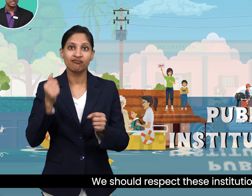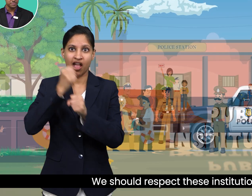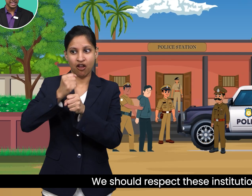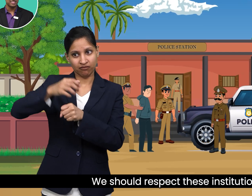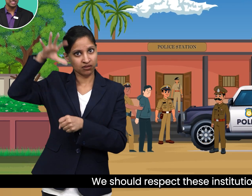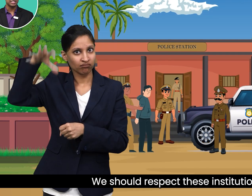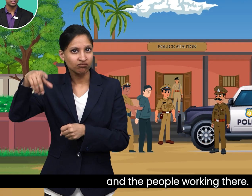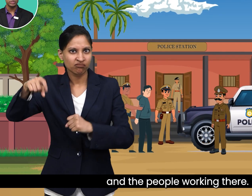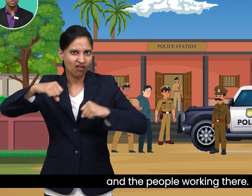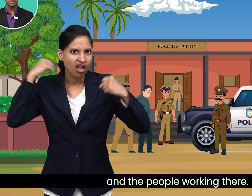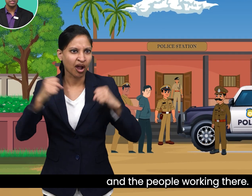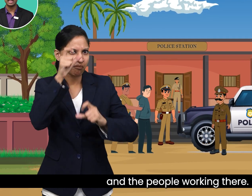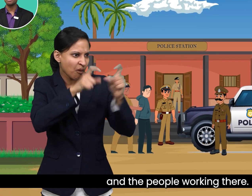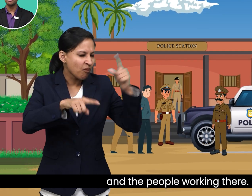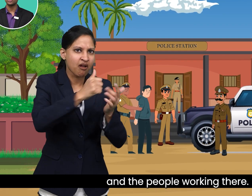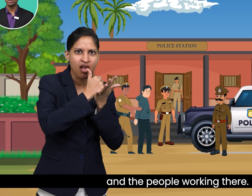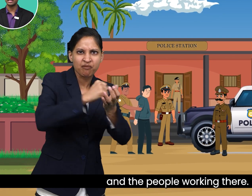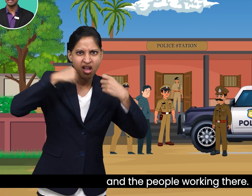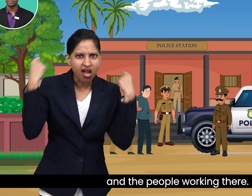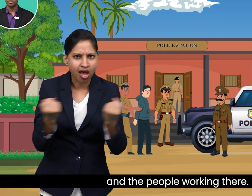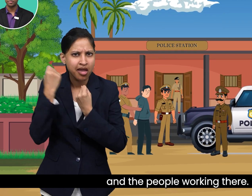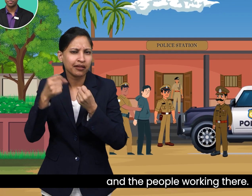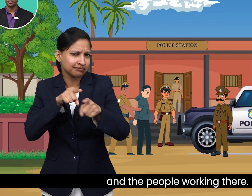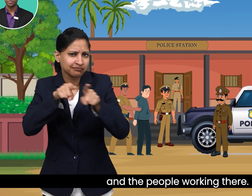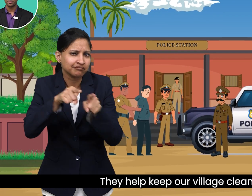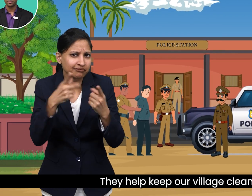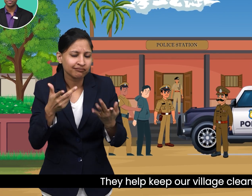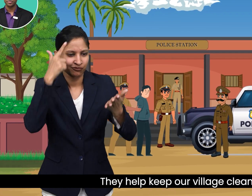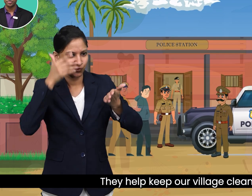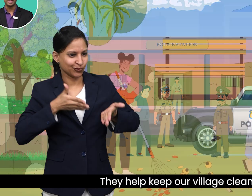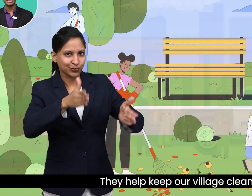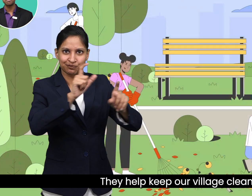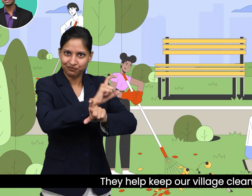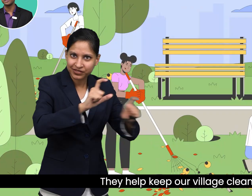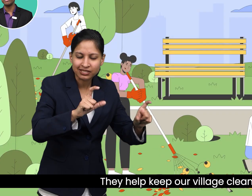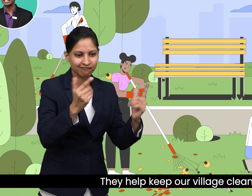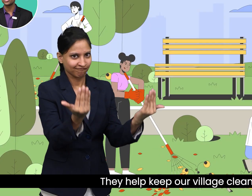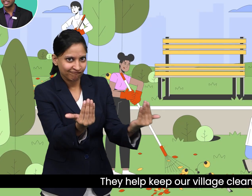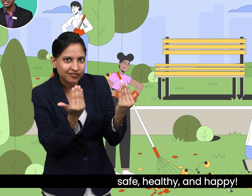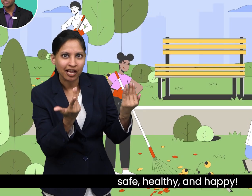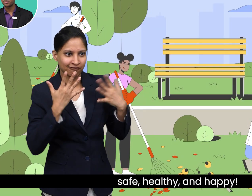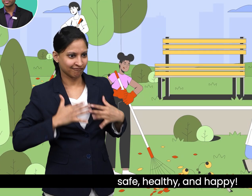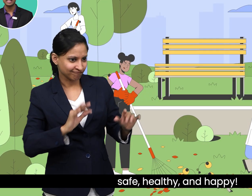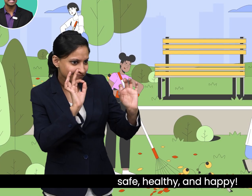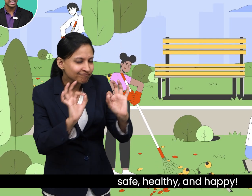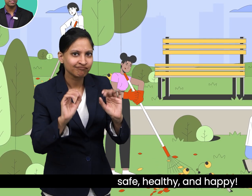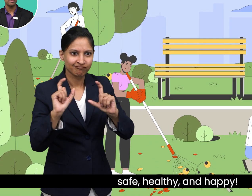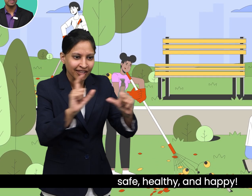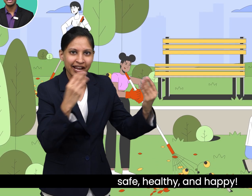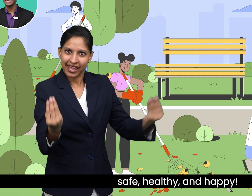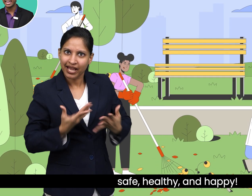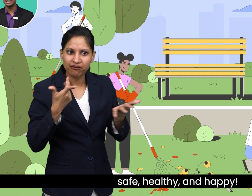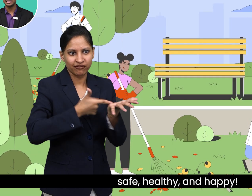We should respect these institutions and people working there. They help keep our village clean,